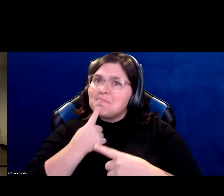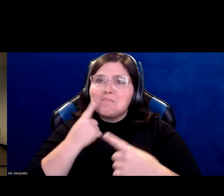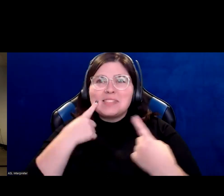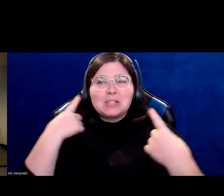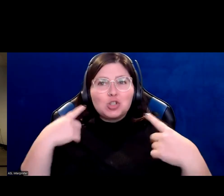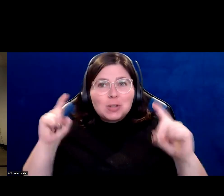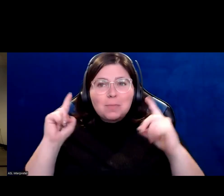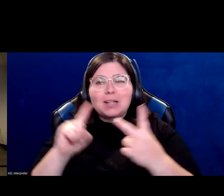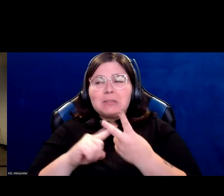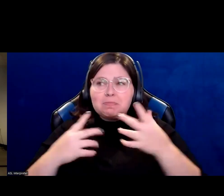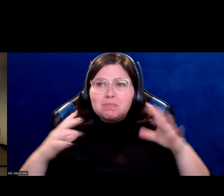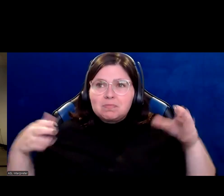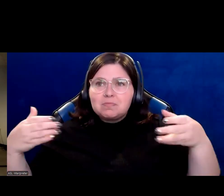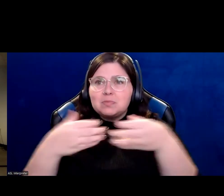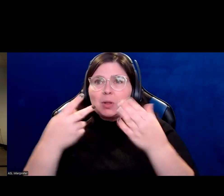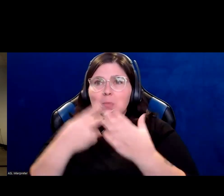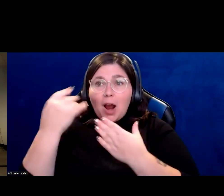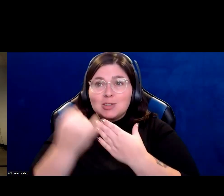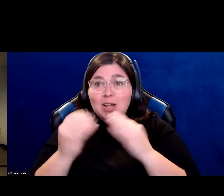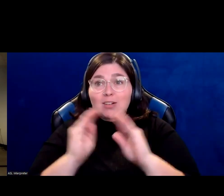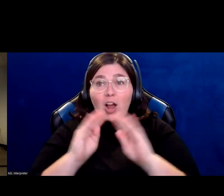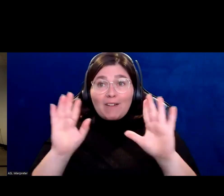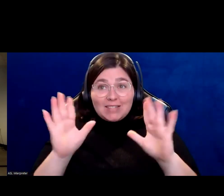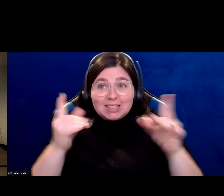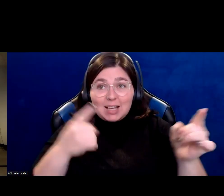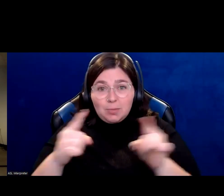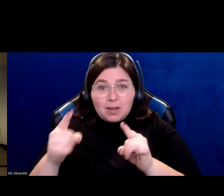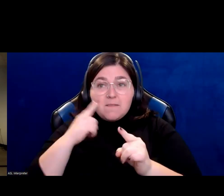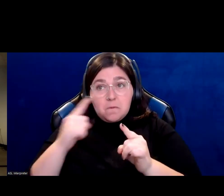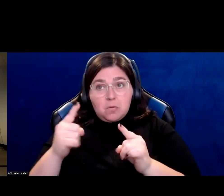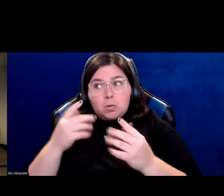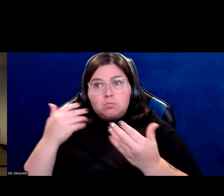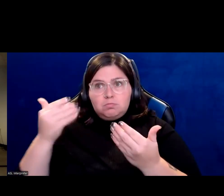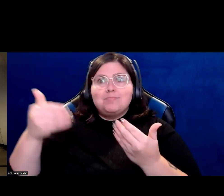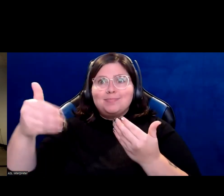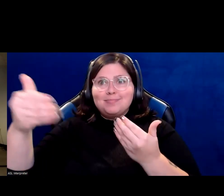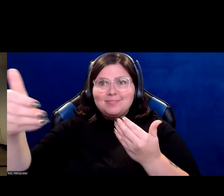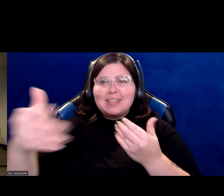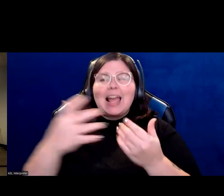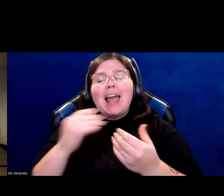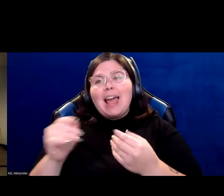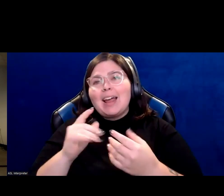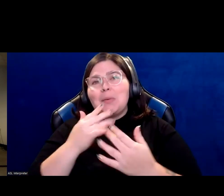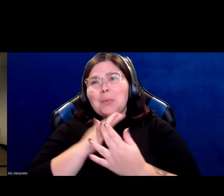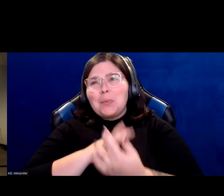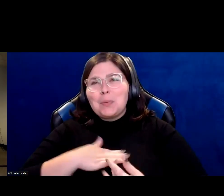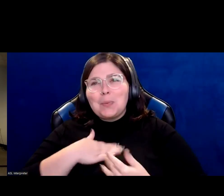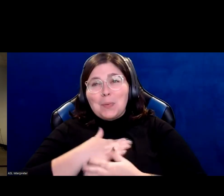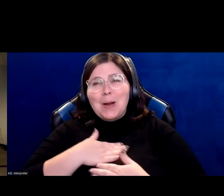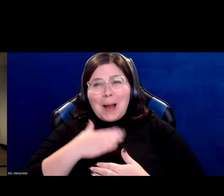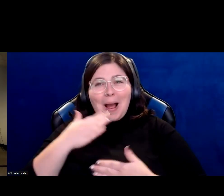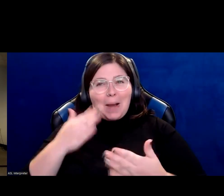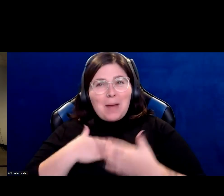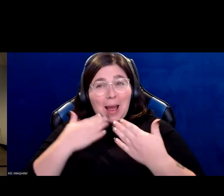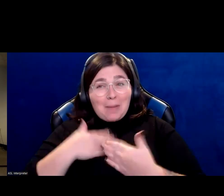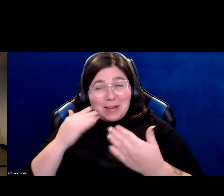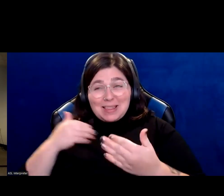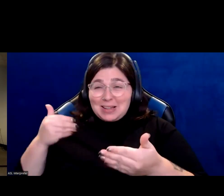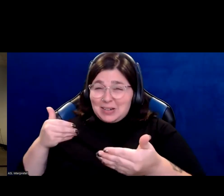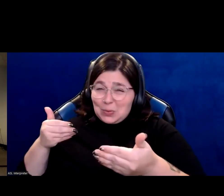collective project obviously going on for some time, and really pleased that we're in the back end of that